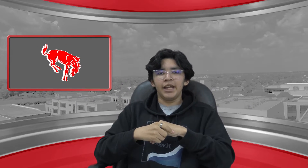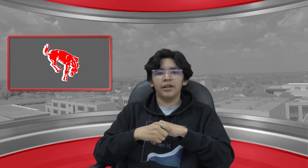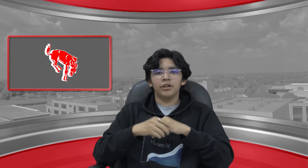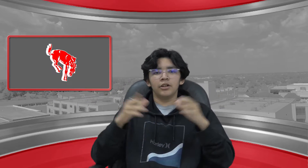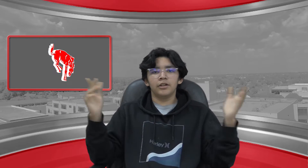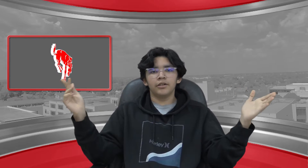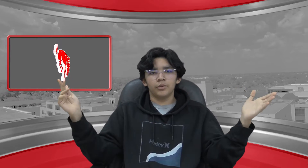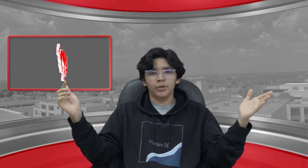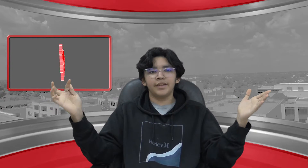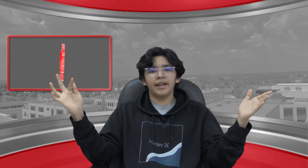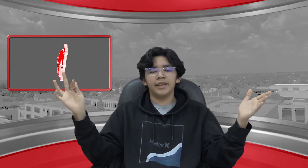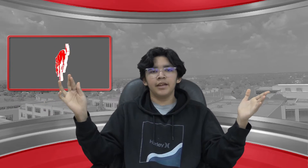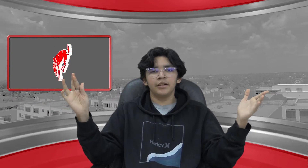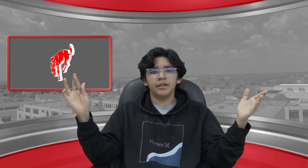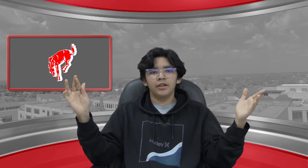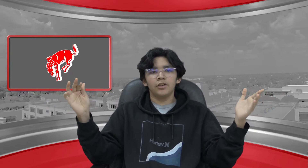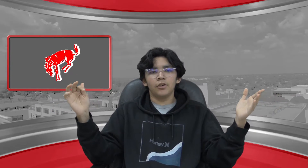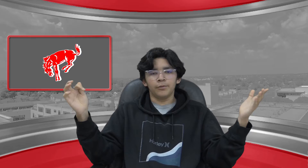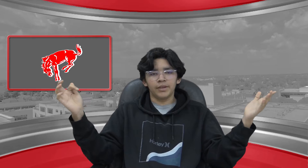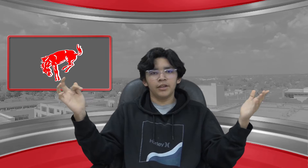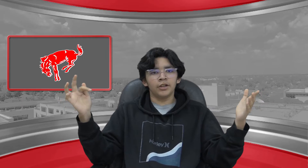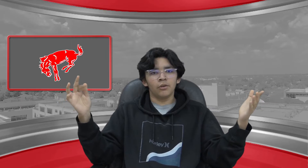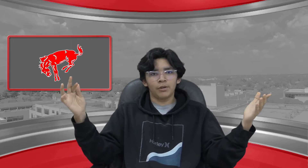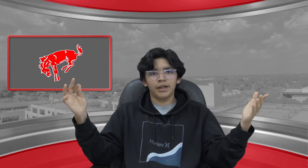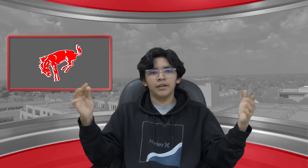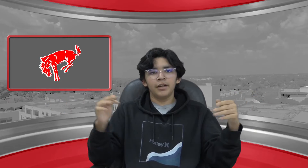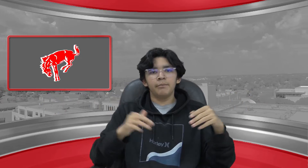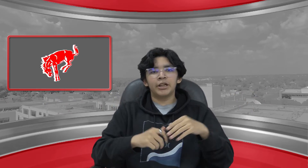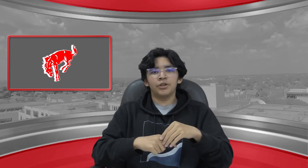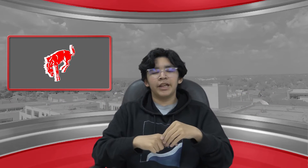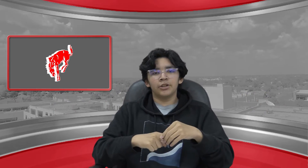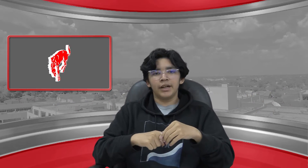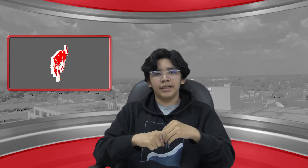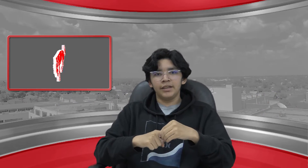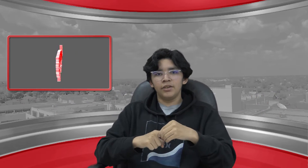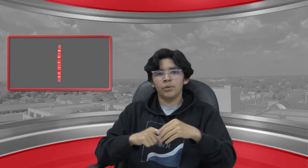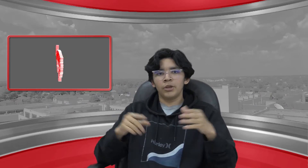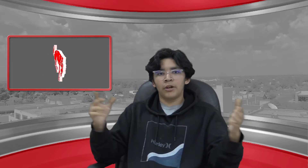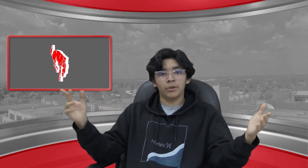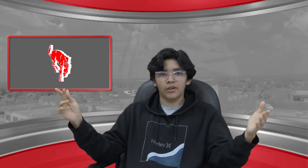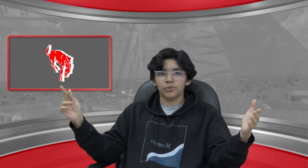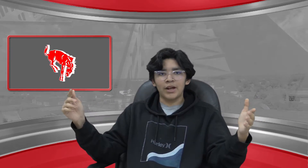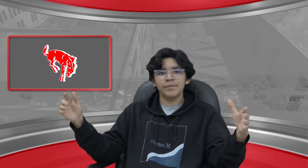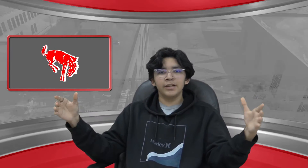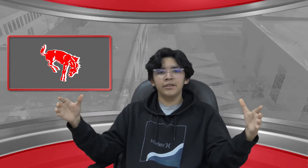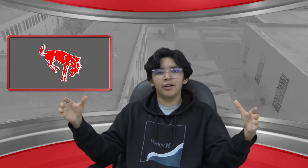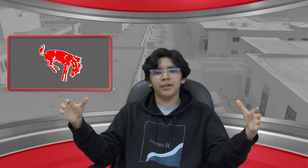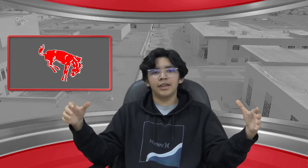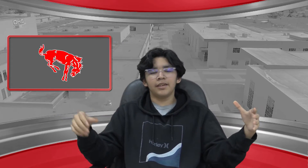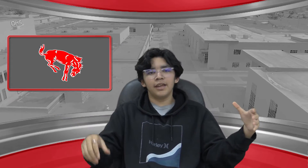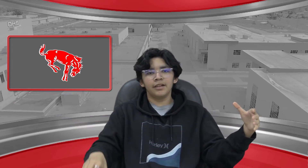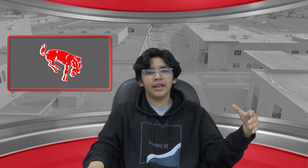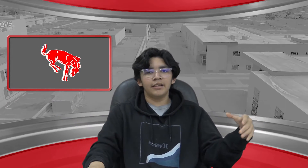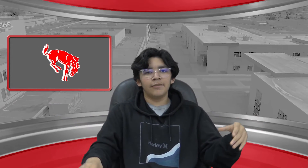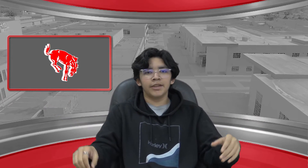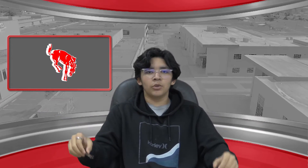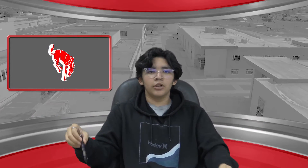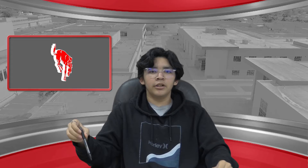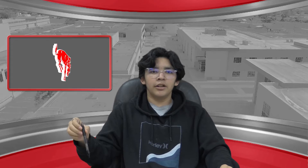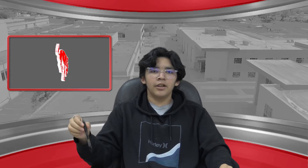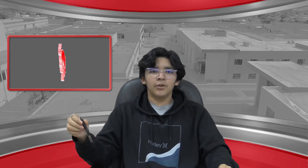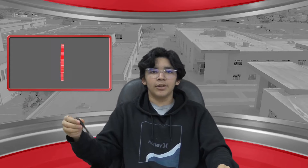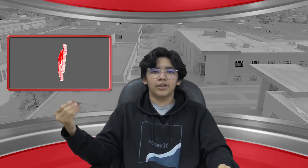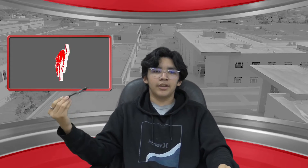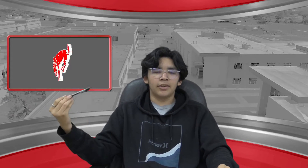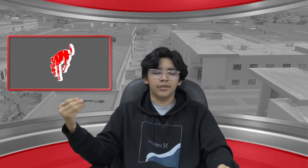a retake day, so if you miss it, you can go Friday. Make sure to get your IDs so we're not scrambling on test day to get everything in